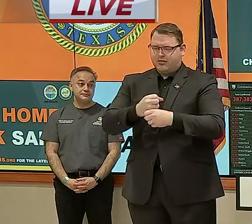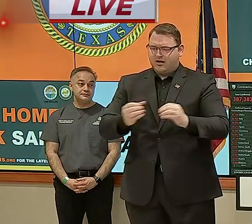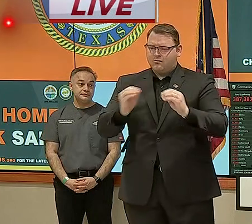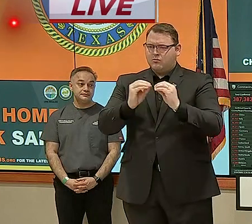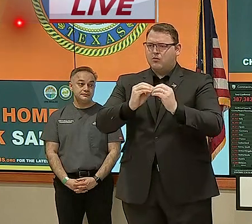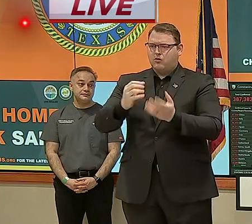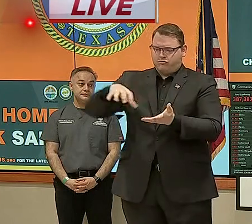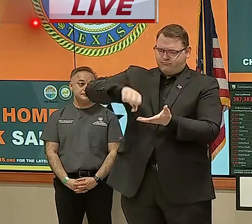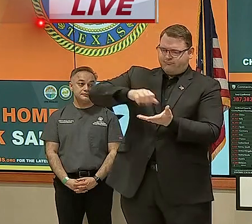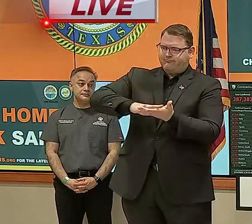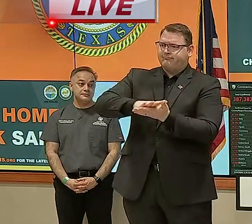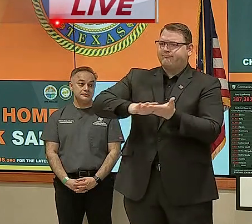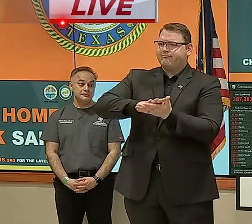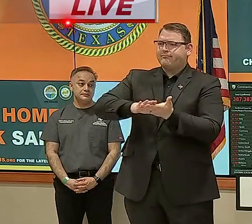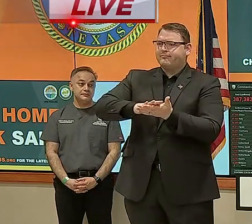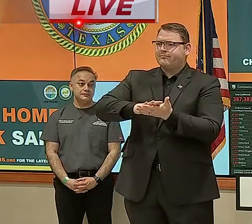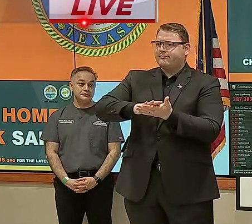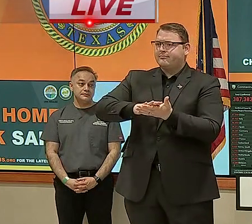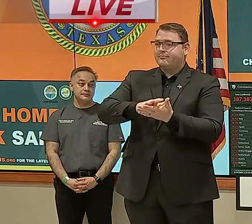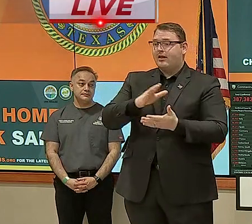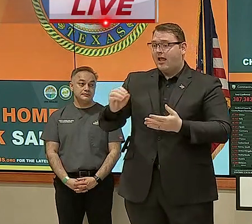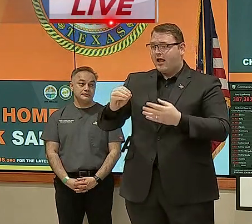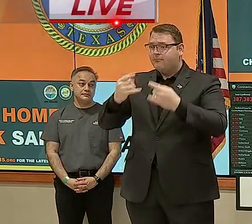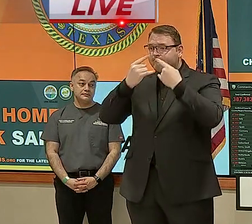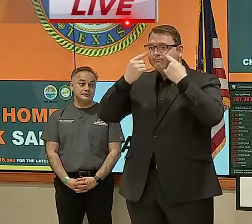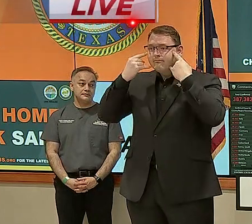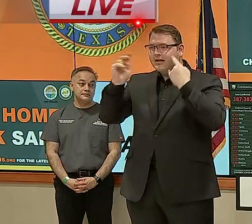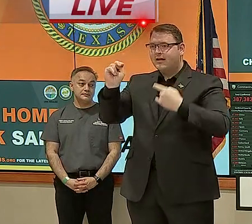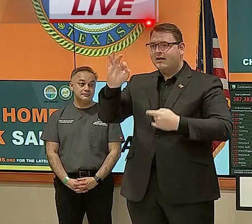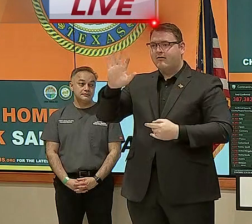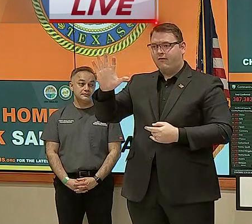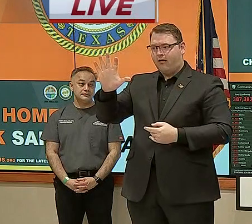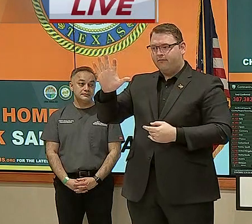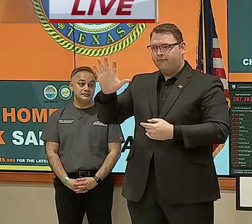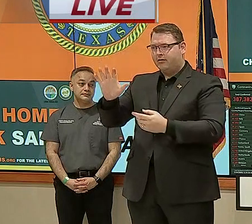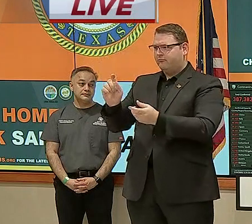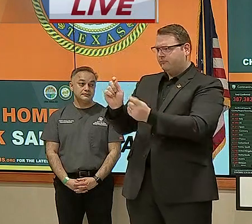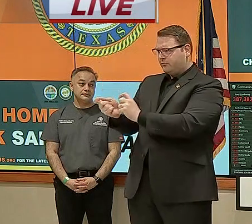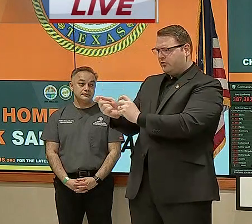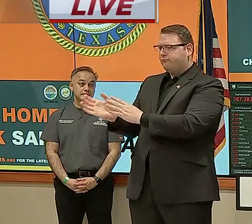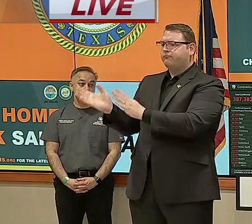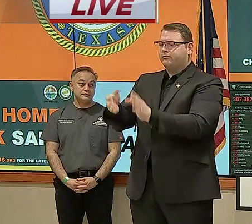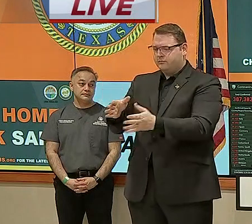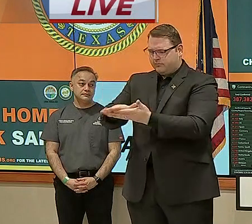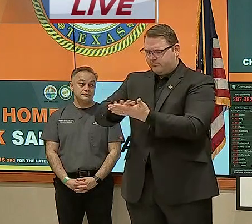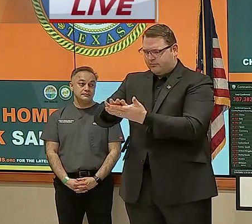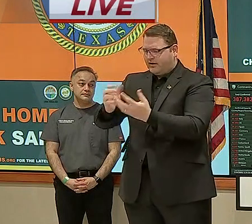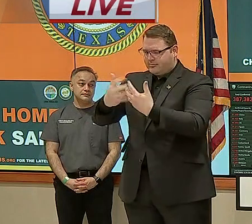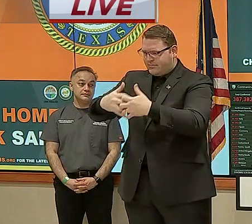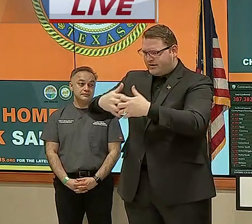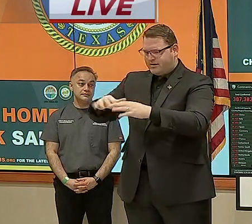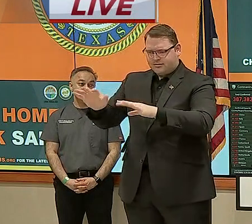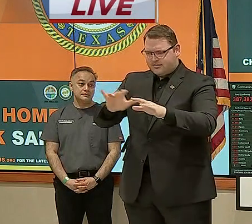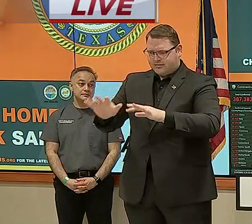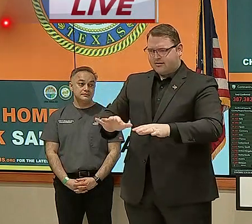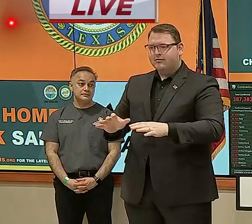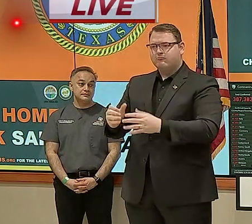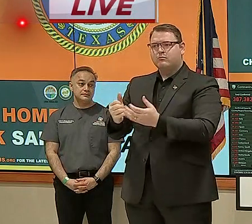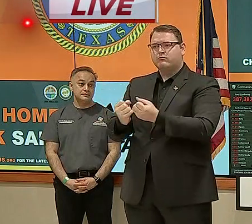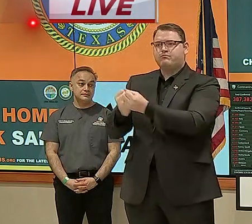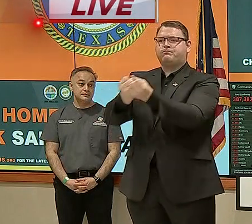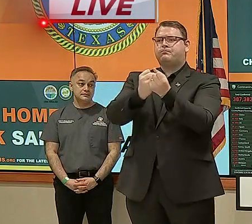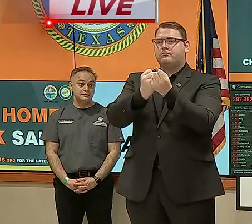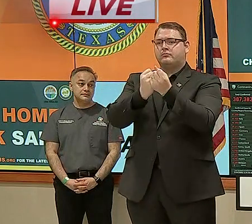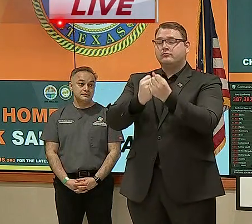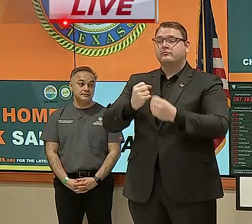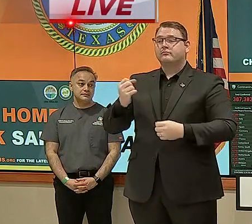N95 face masks, respirators. Beyond that, in terms of gatherings, all public or private gatherings